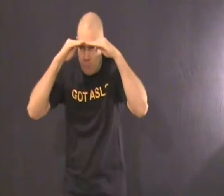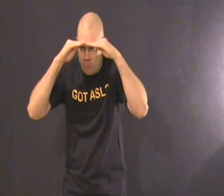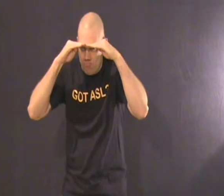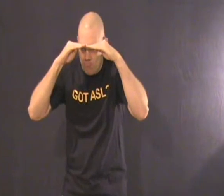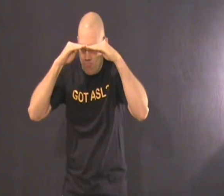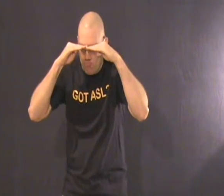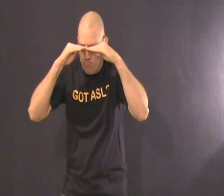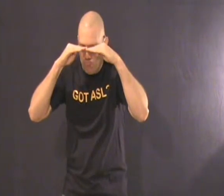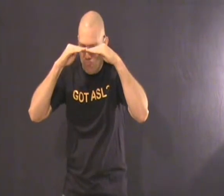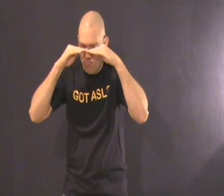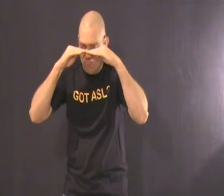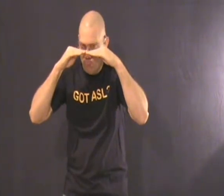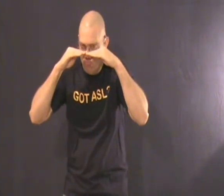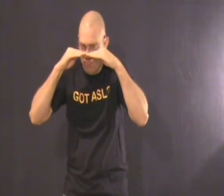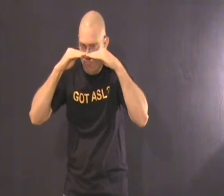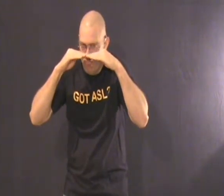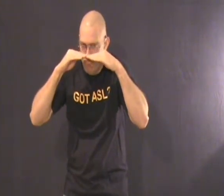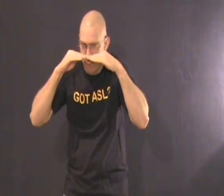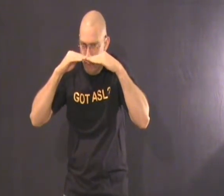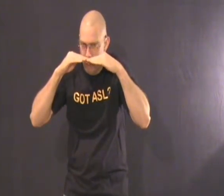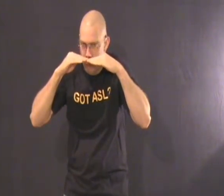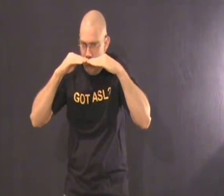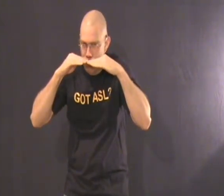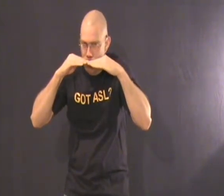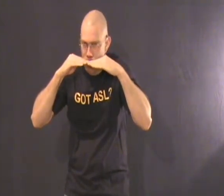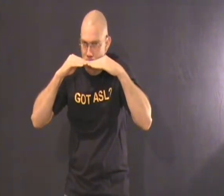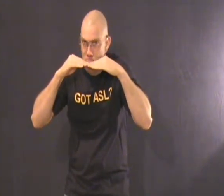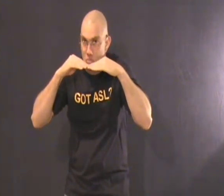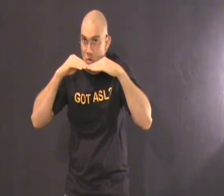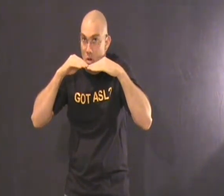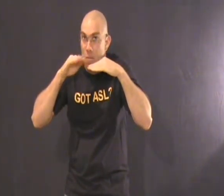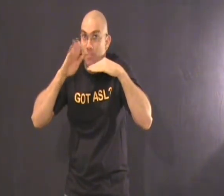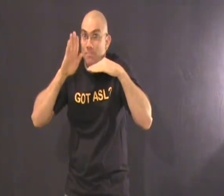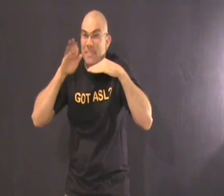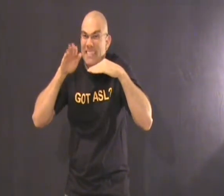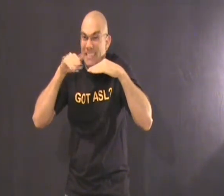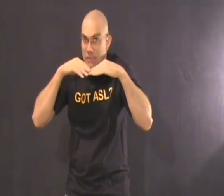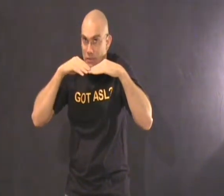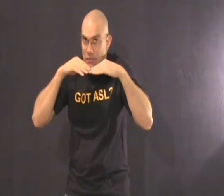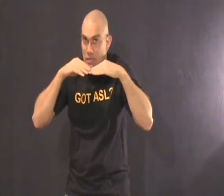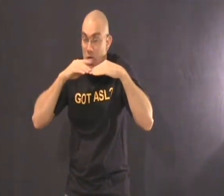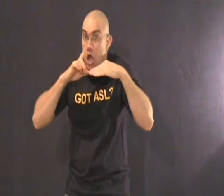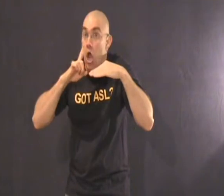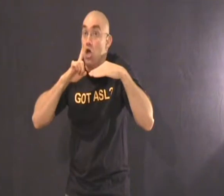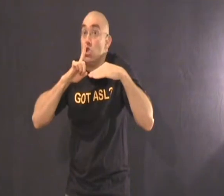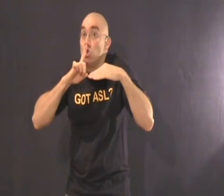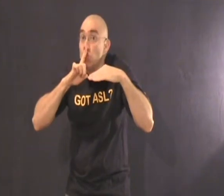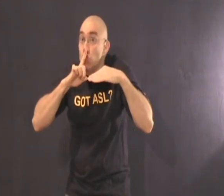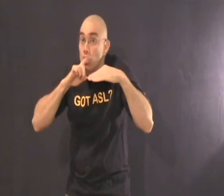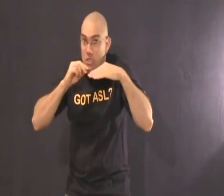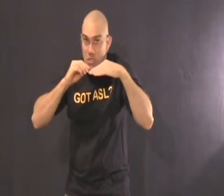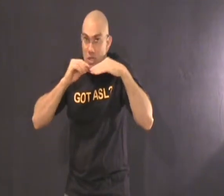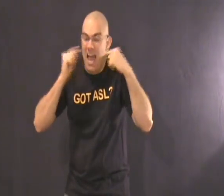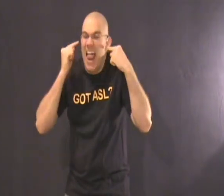And the cat jumped up on a chair and looked up over the counter and was like, hey,